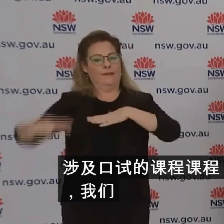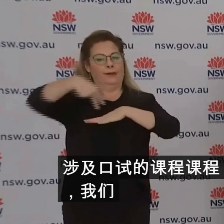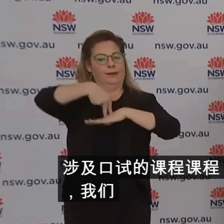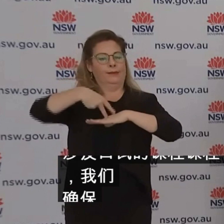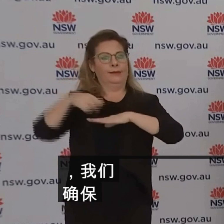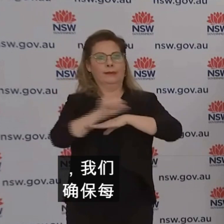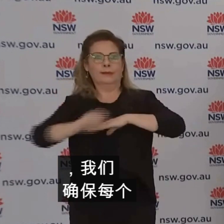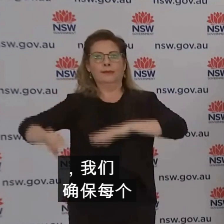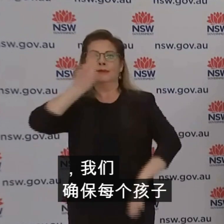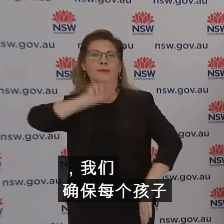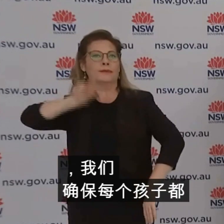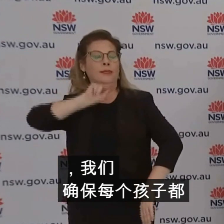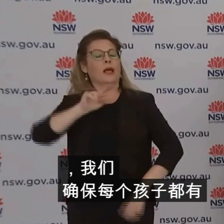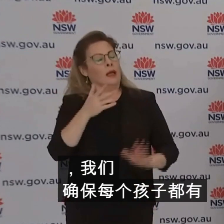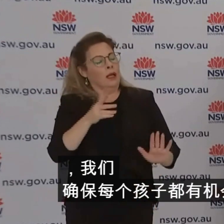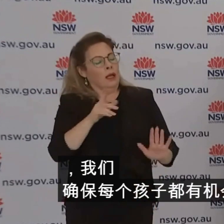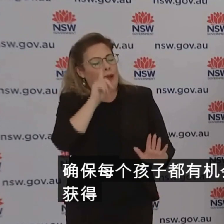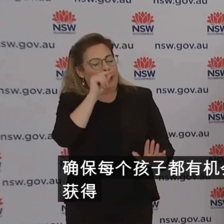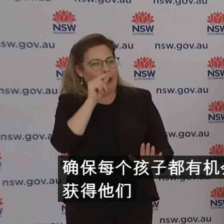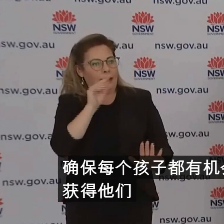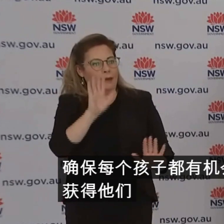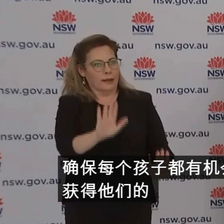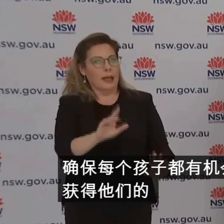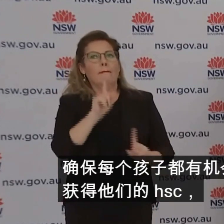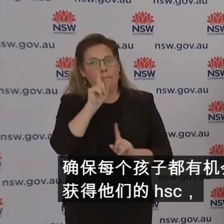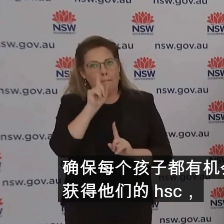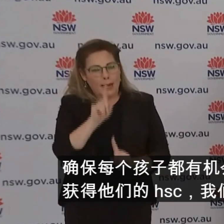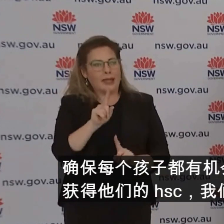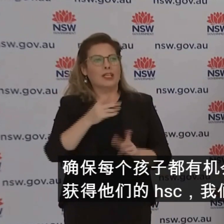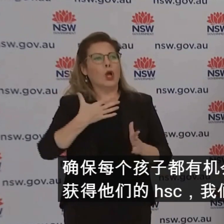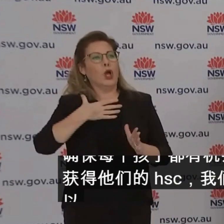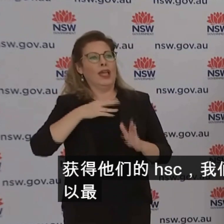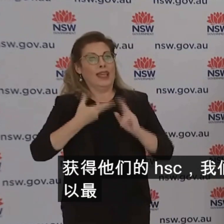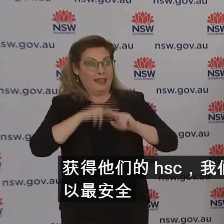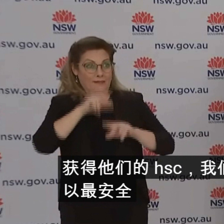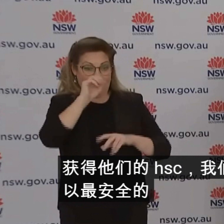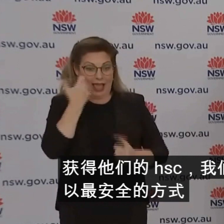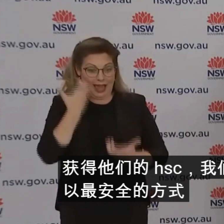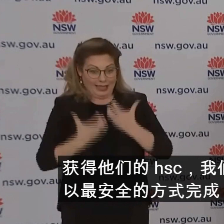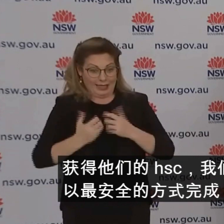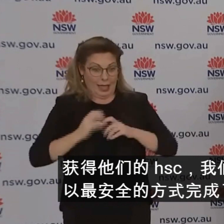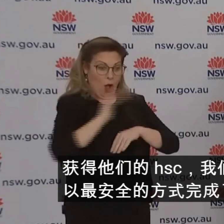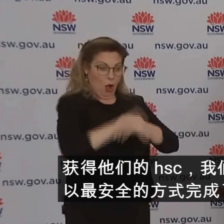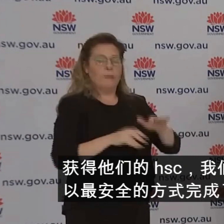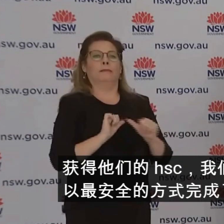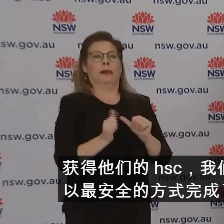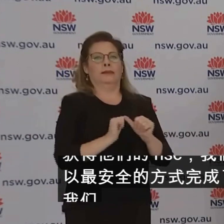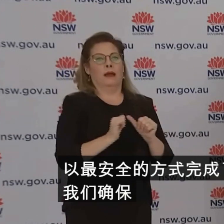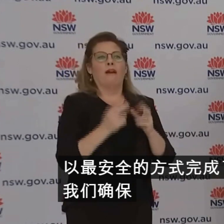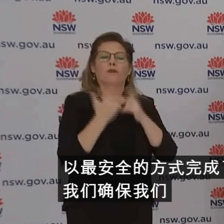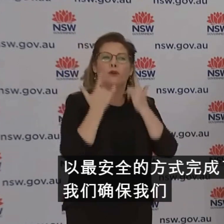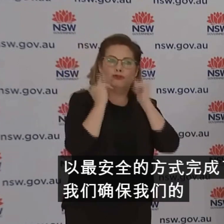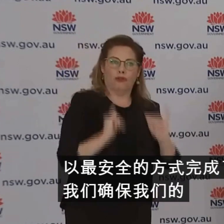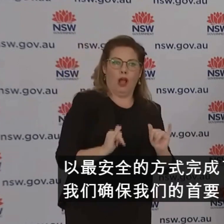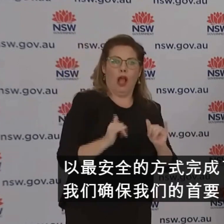make sure that every child has the opportunity to receive their HSC, and we've done it in the safest way we can. And I think we